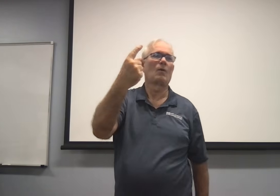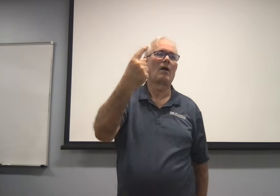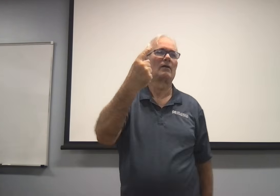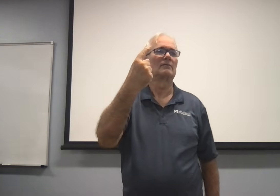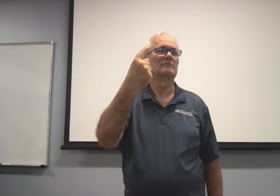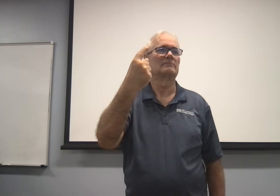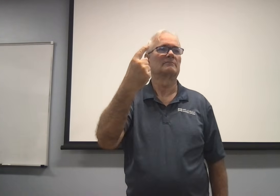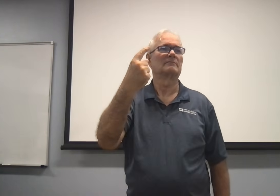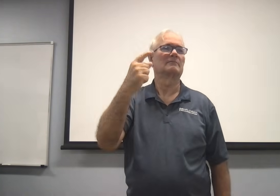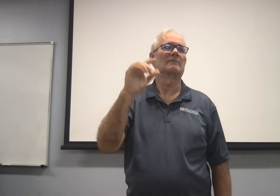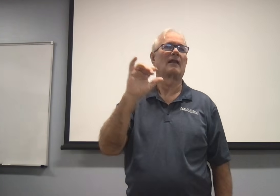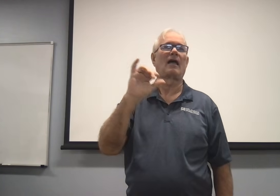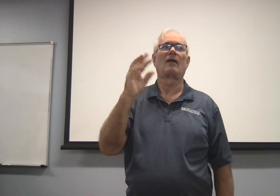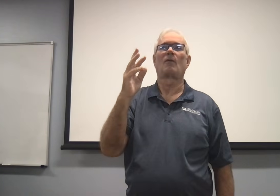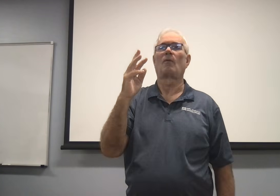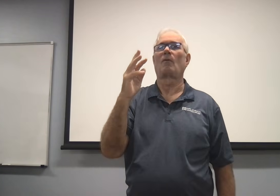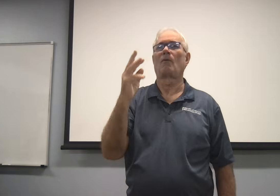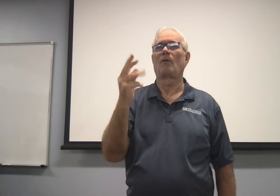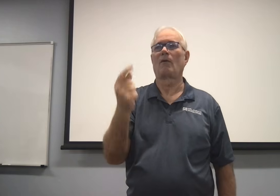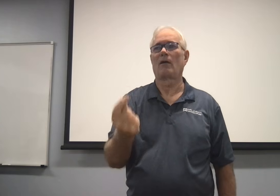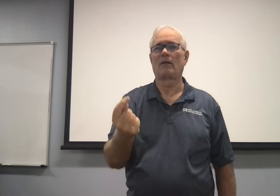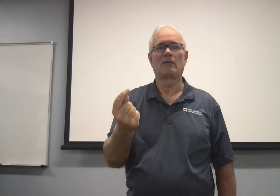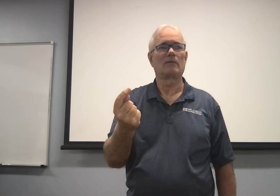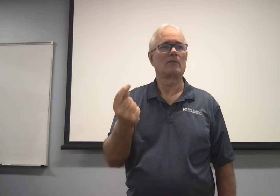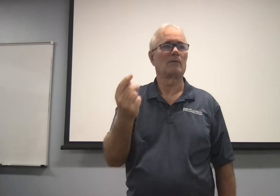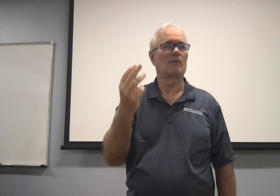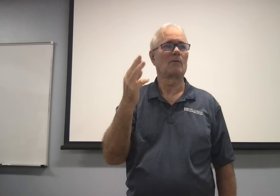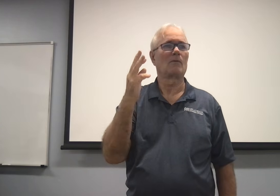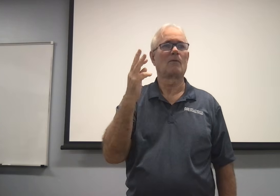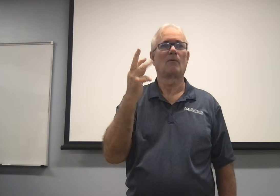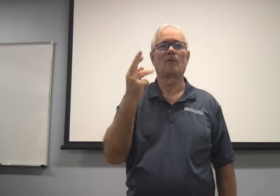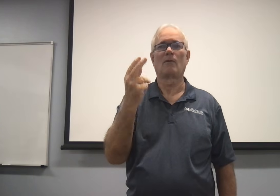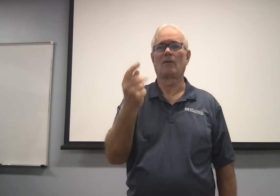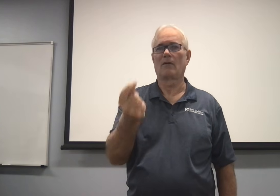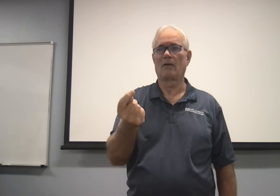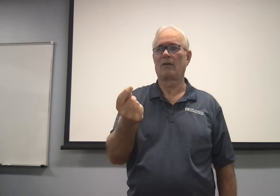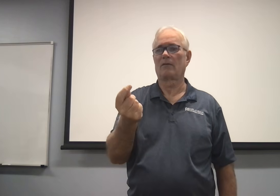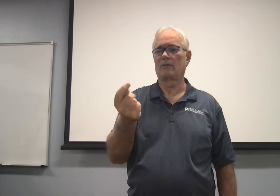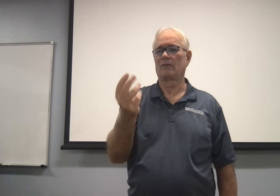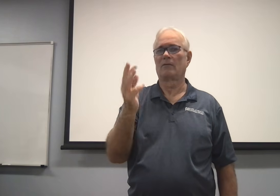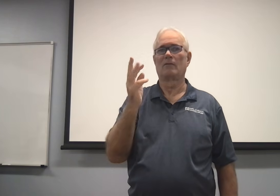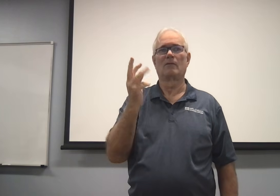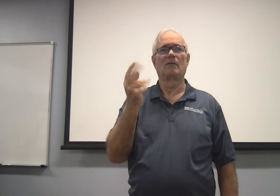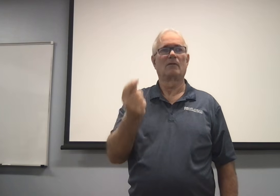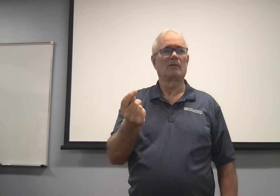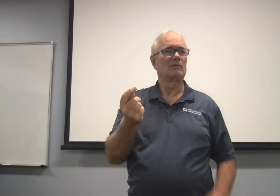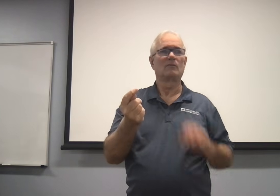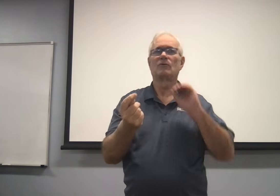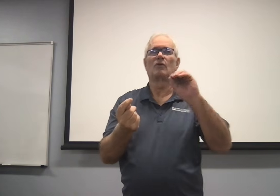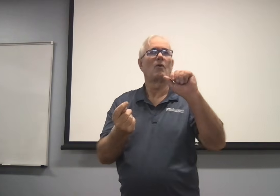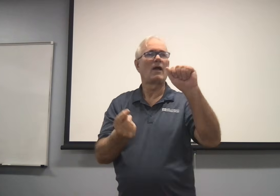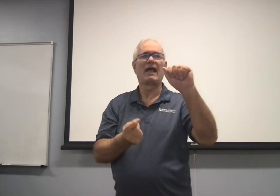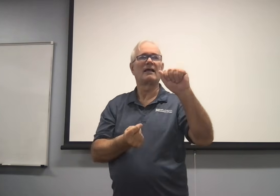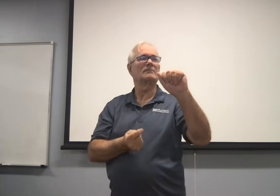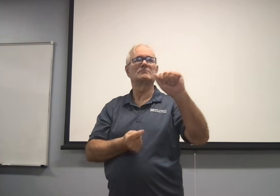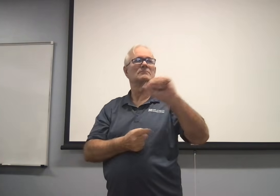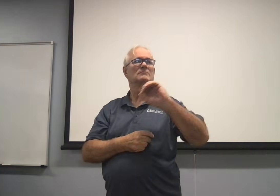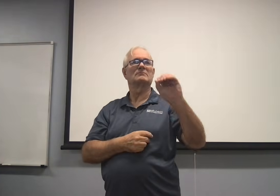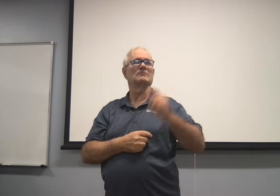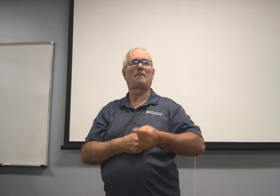in ASL, you won't see that typically. In ASL 1, it's like this speed. W-H-T. There's still